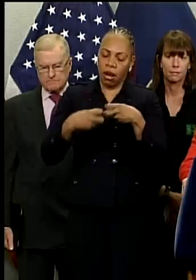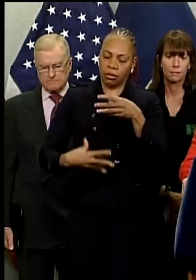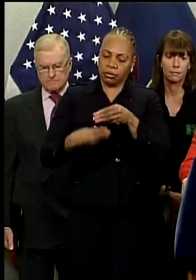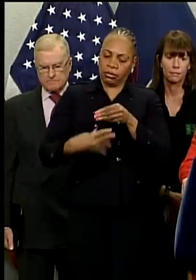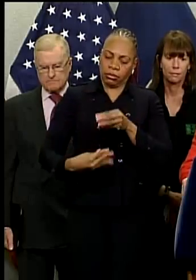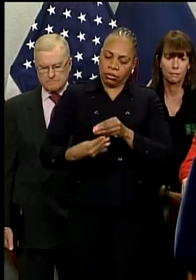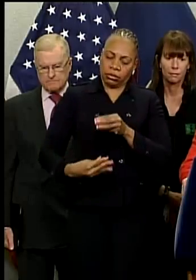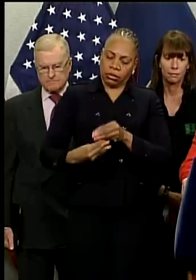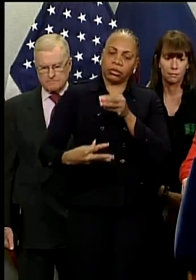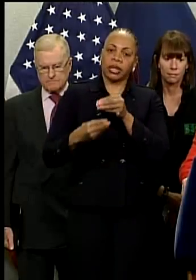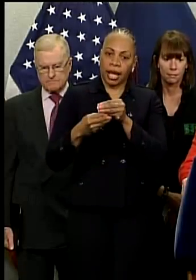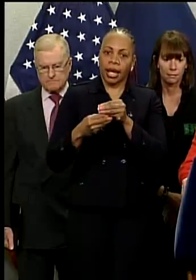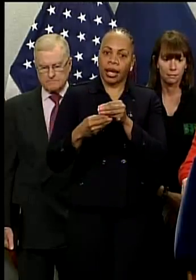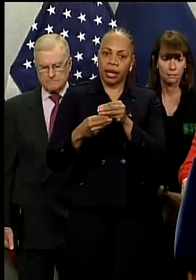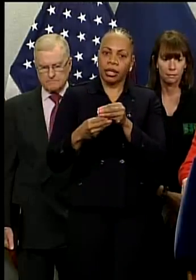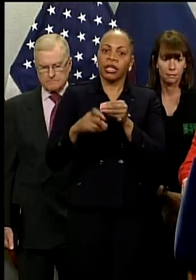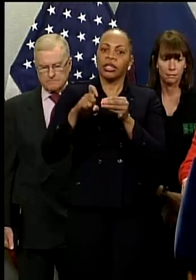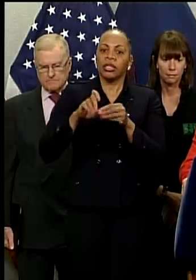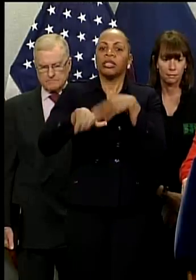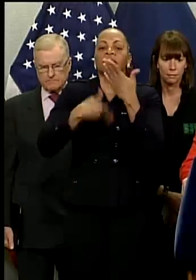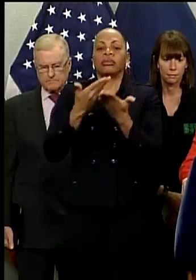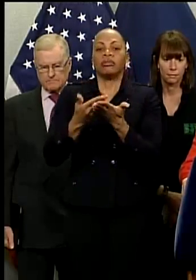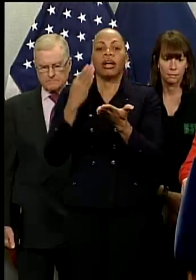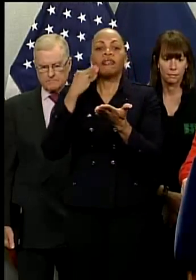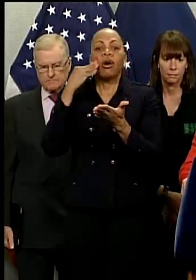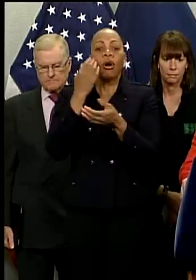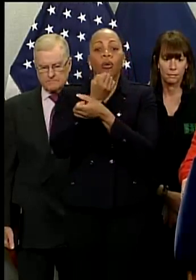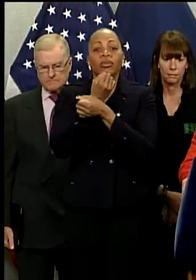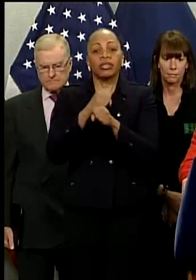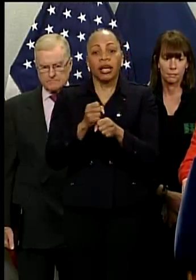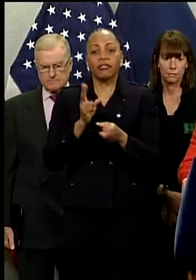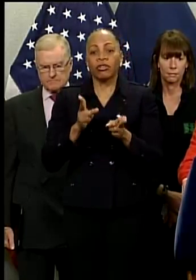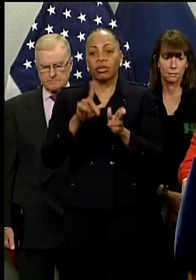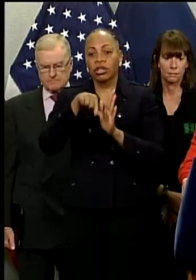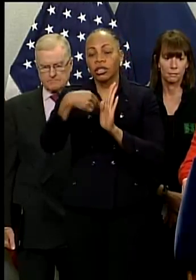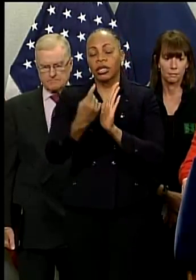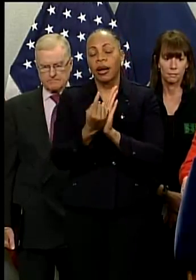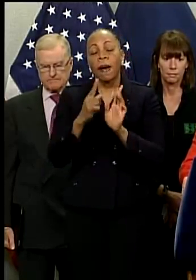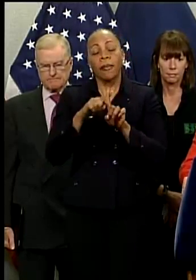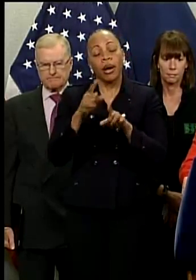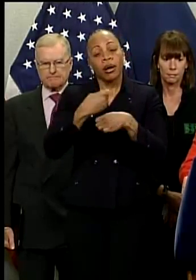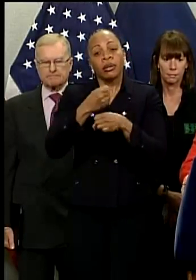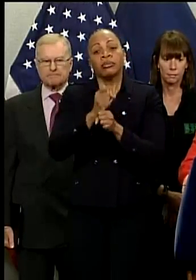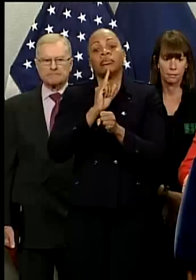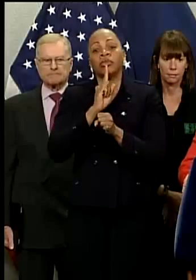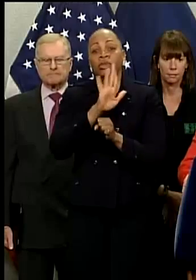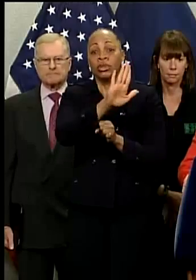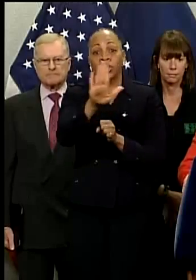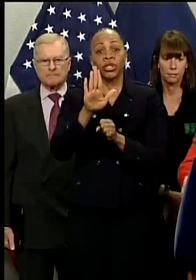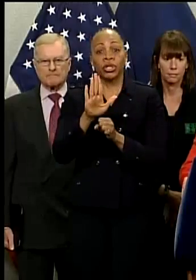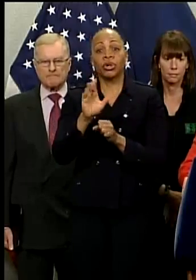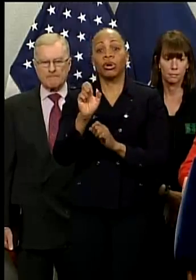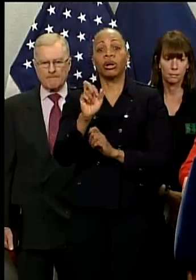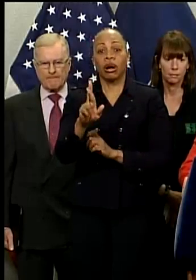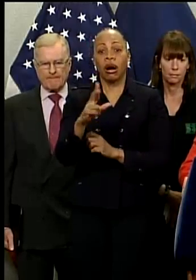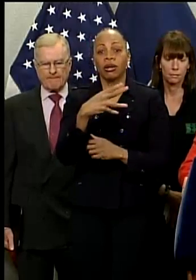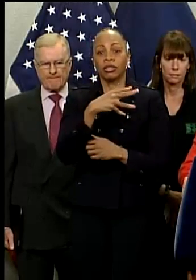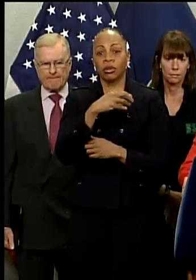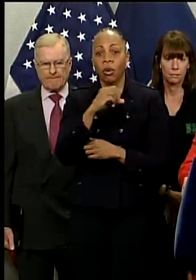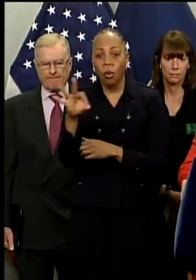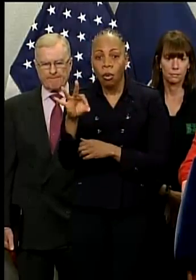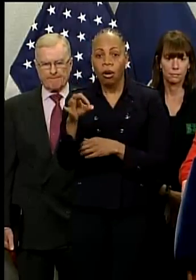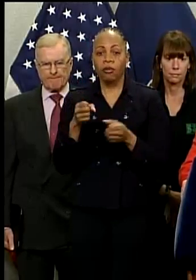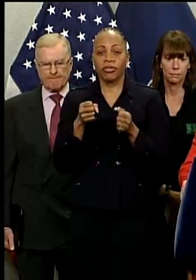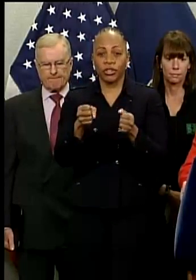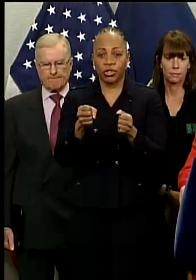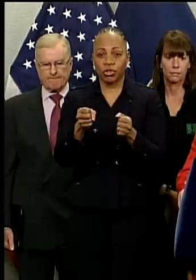to you. You've got to get home safely, rush hour, but get your car off the street or to the side of the road where it's